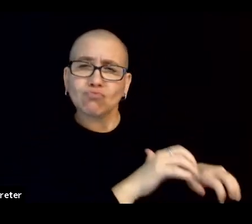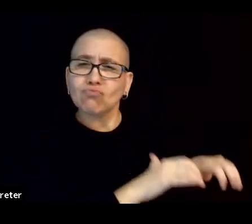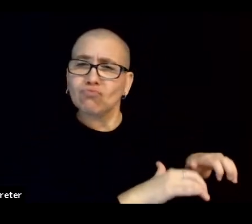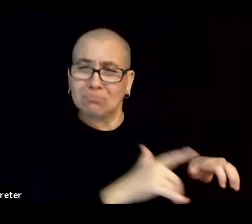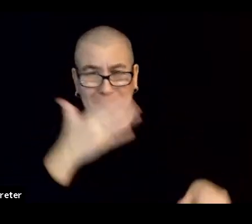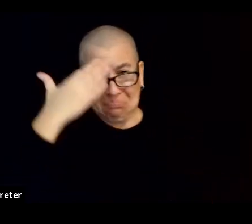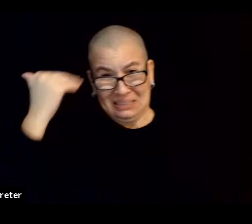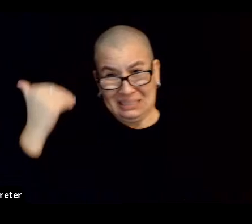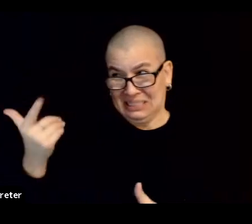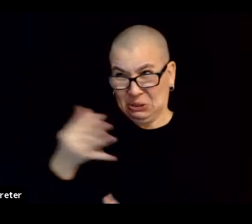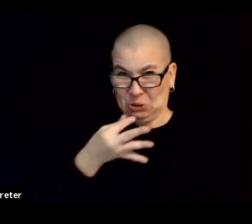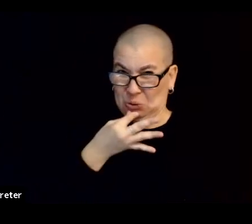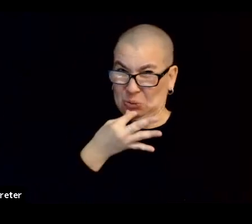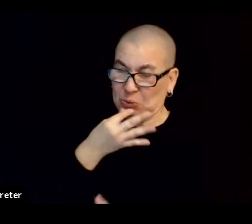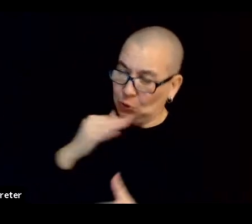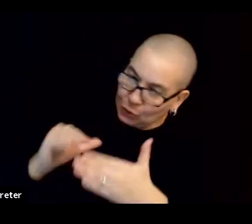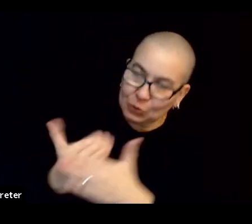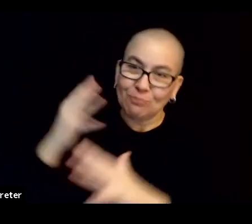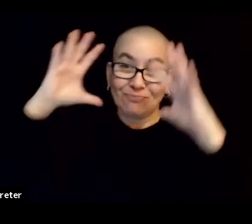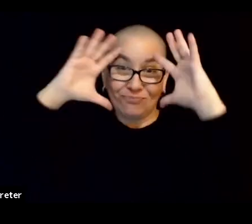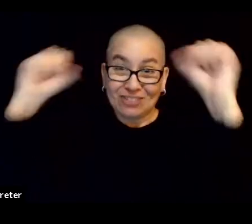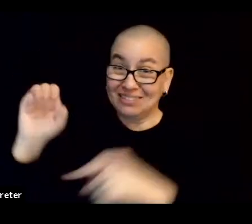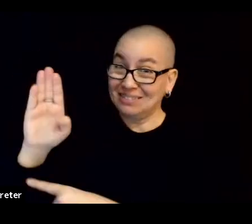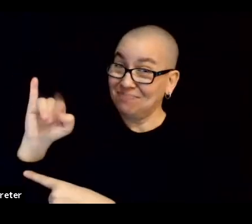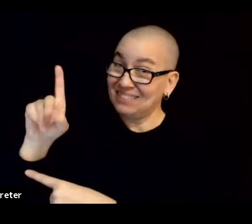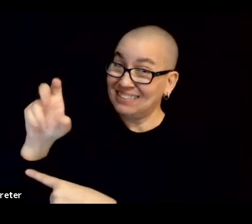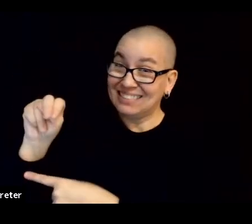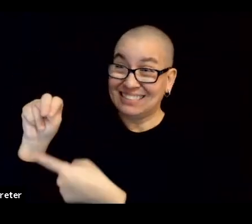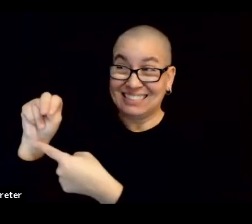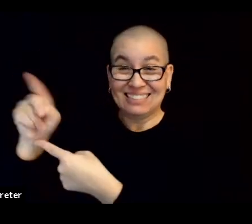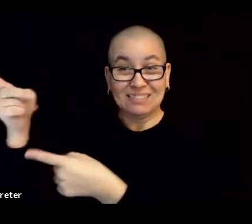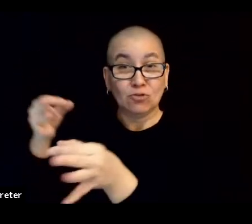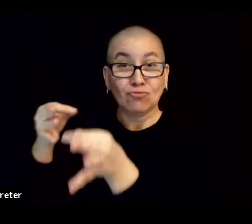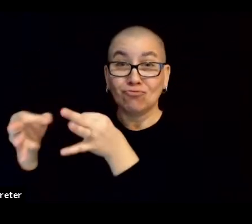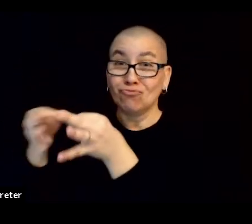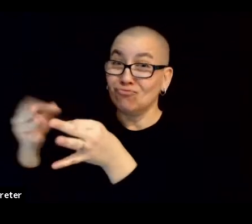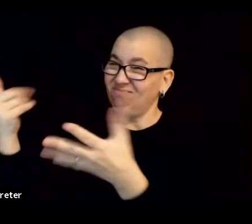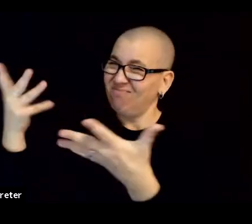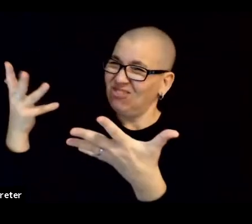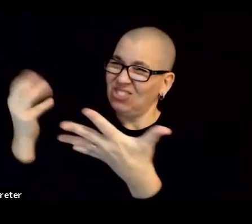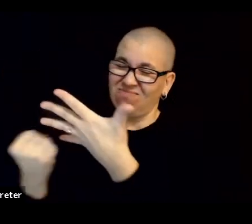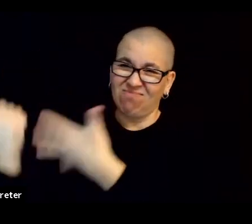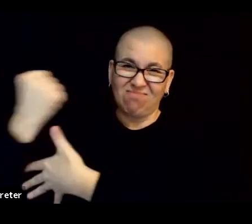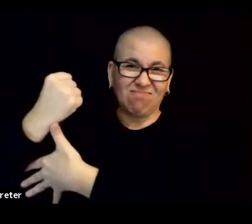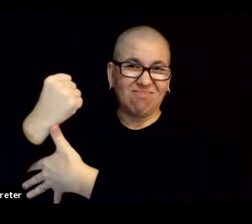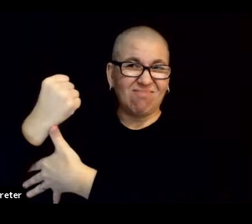federal government, the belief that they asked us on calls where I was on with his administration and other